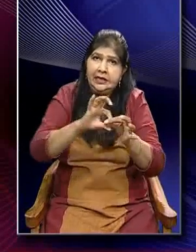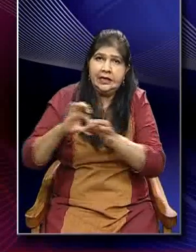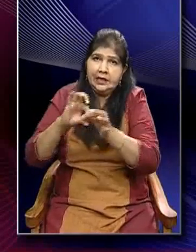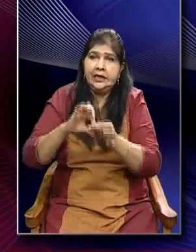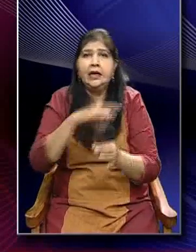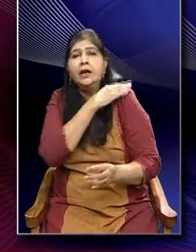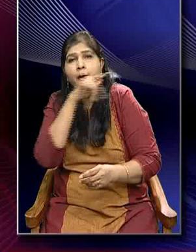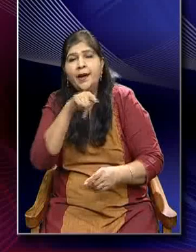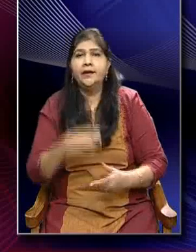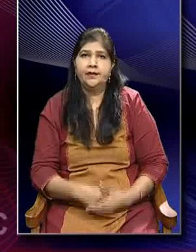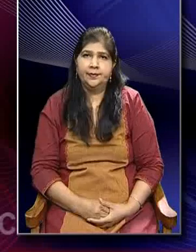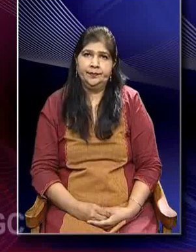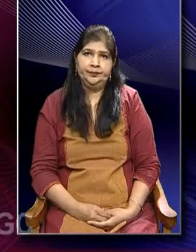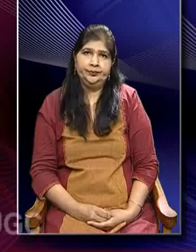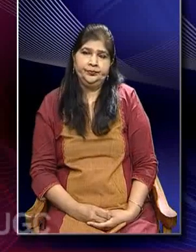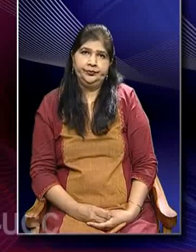interdependence.